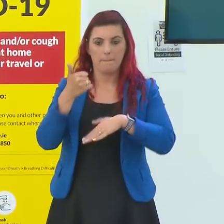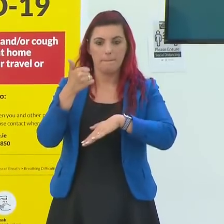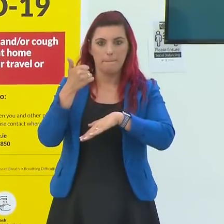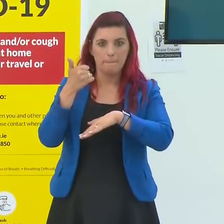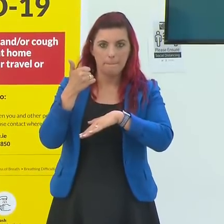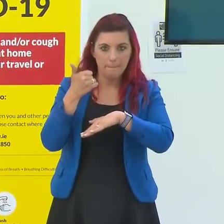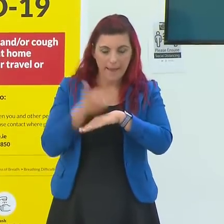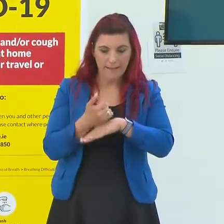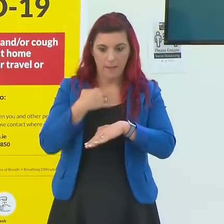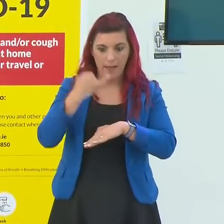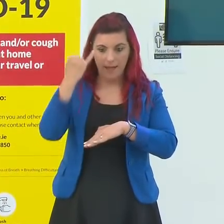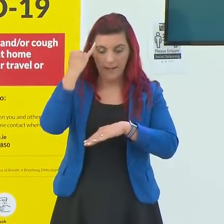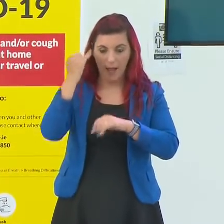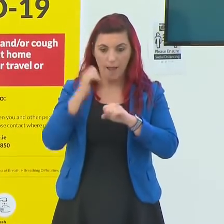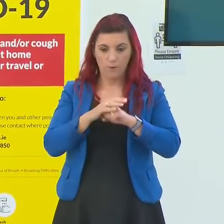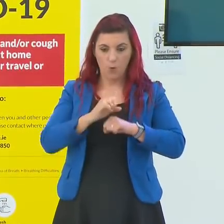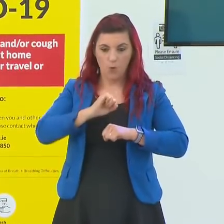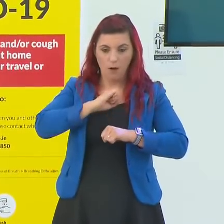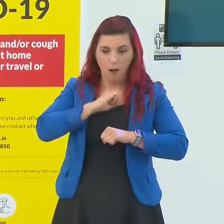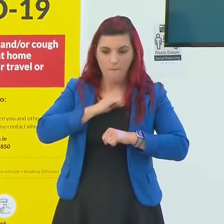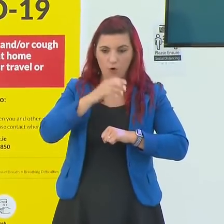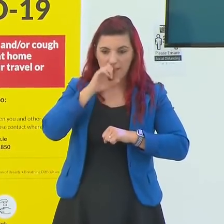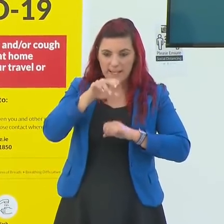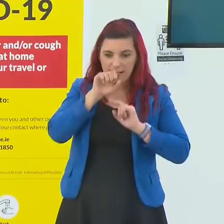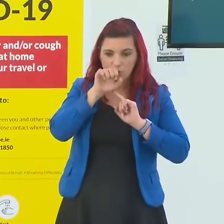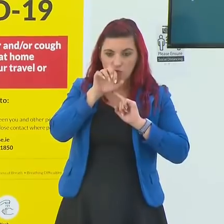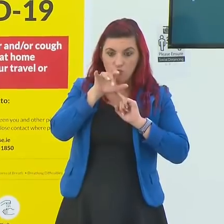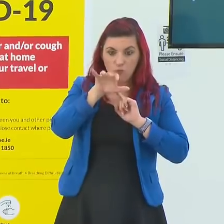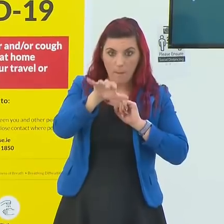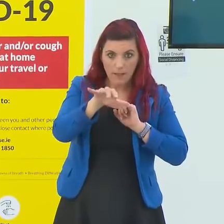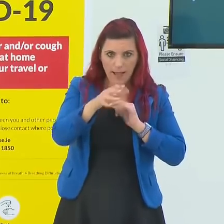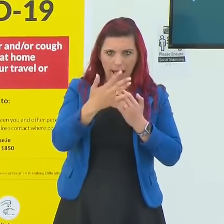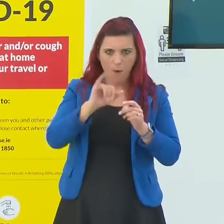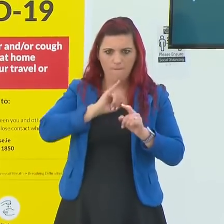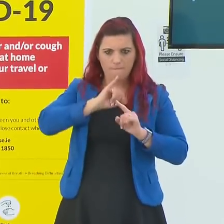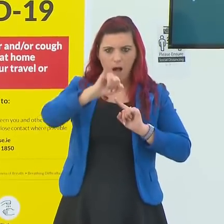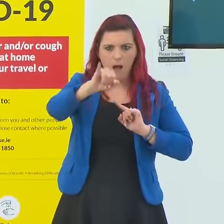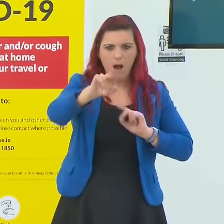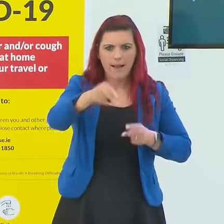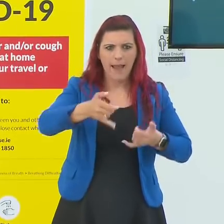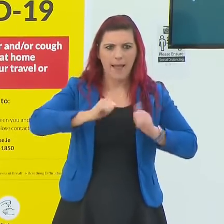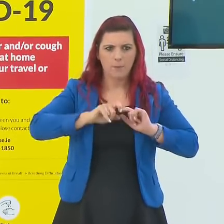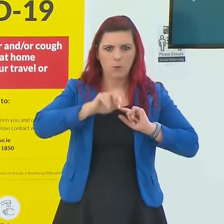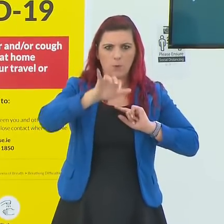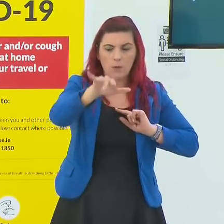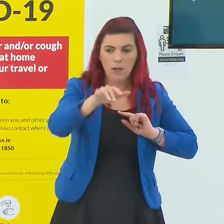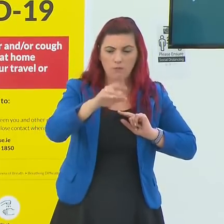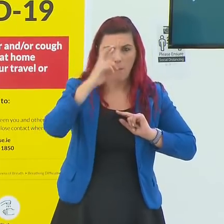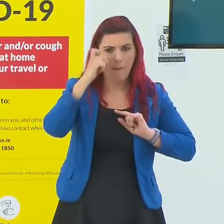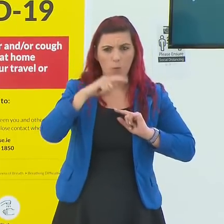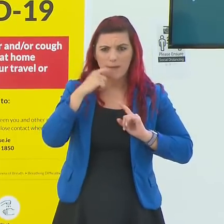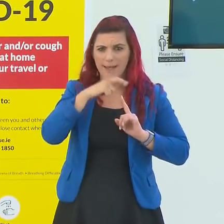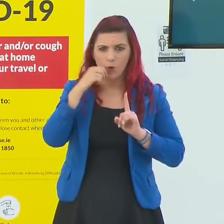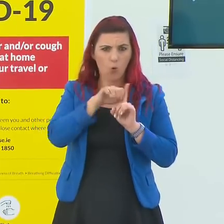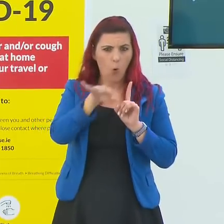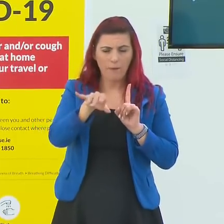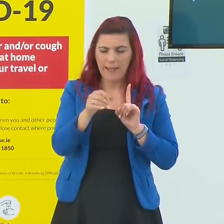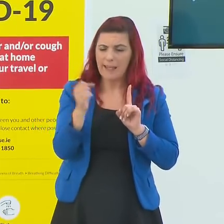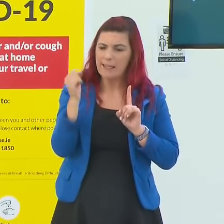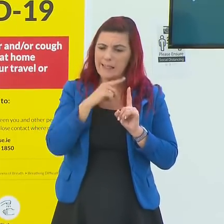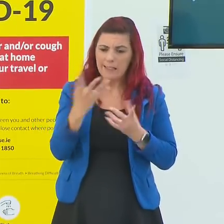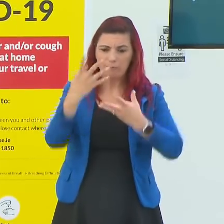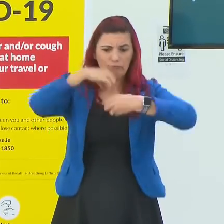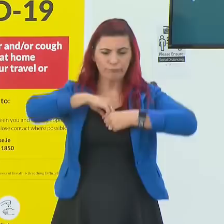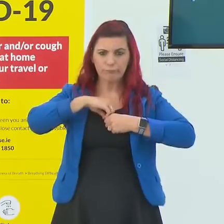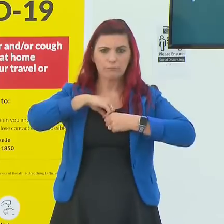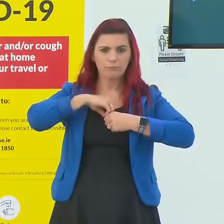droplet transmission, and to remind everybody, it's a highly transmissible virus, it's droplet spread, and as we have discussed here and